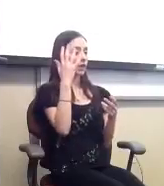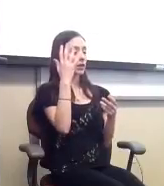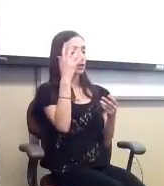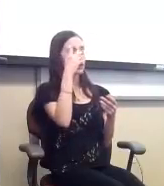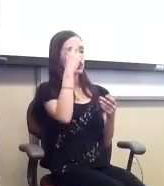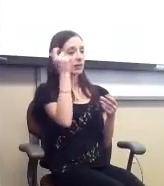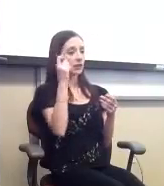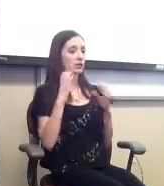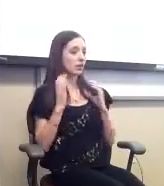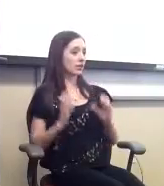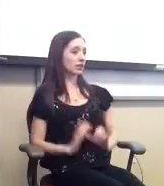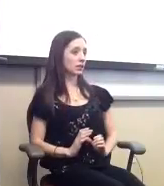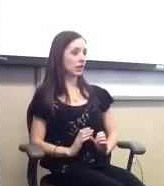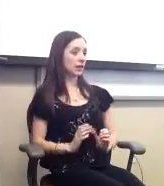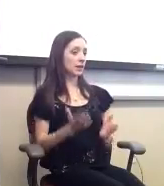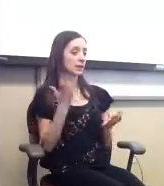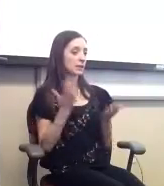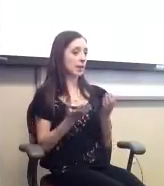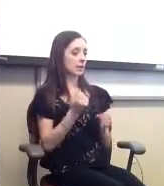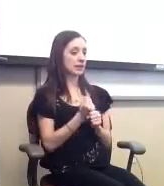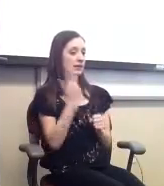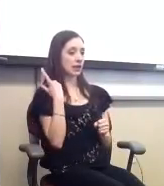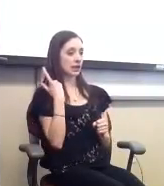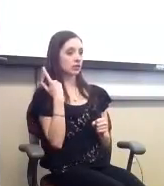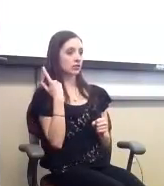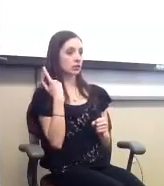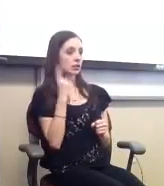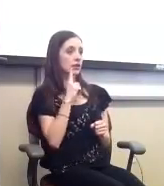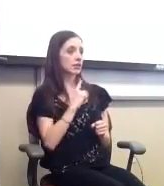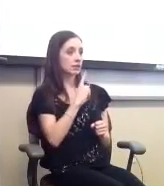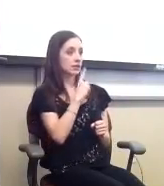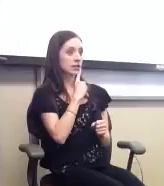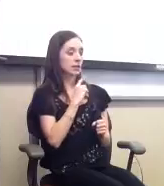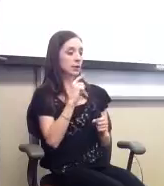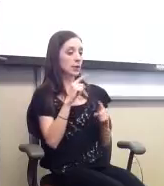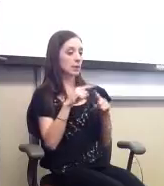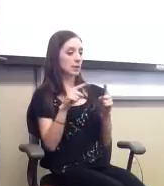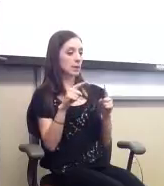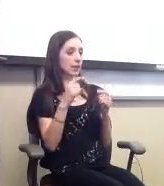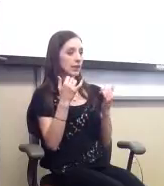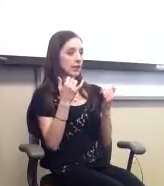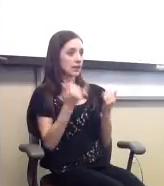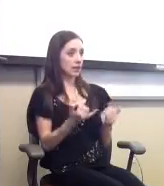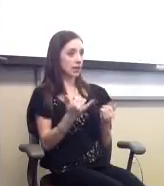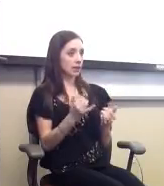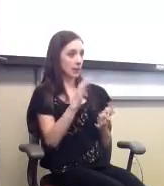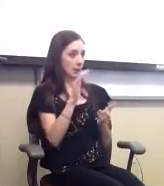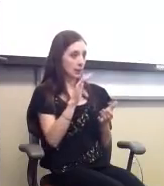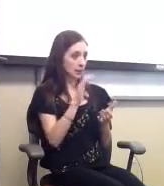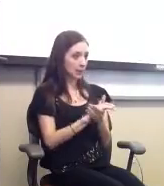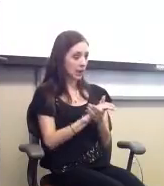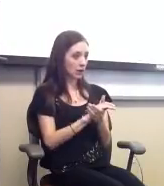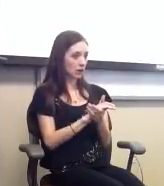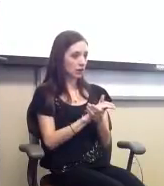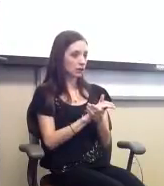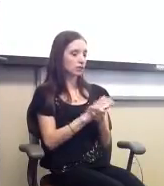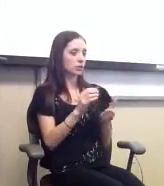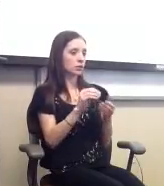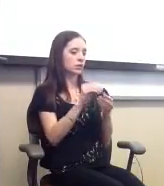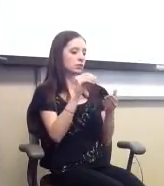year. So last year they marked single on it, this year they marked married. We're just putting a date that says, oh, it happened in this last year.